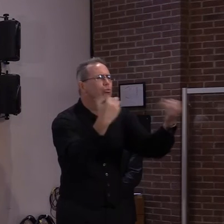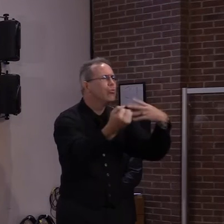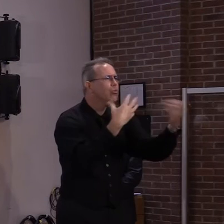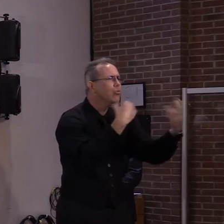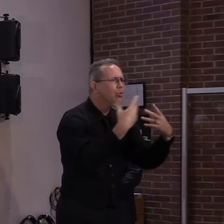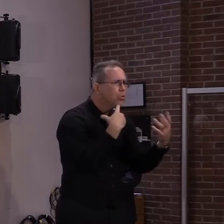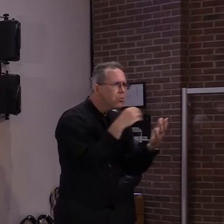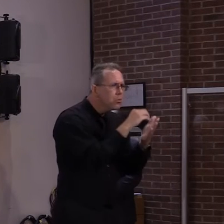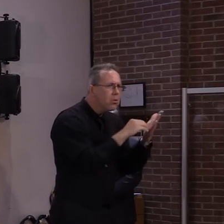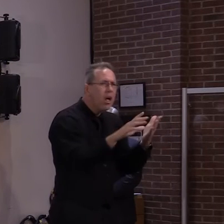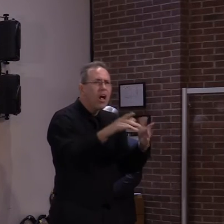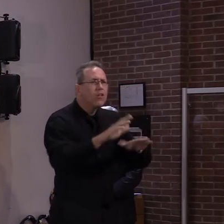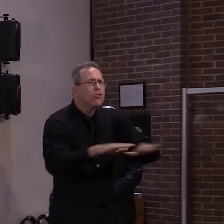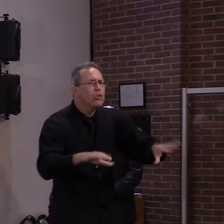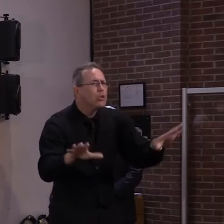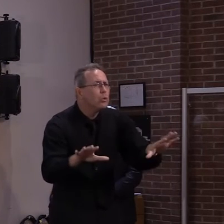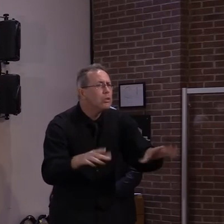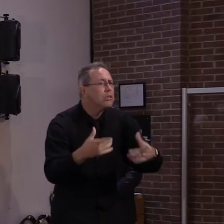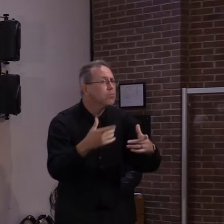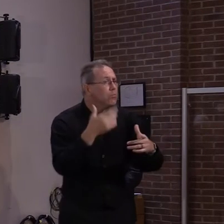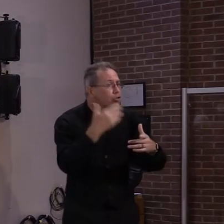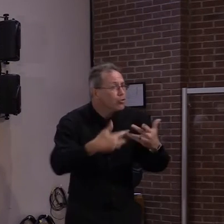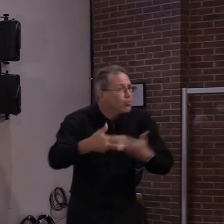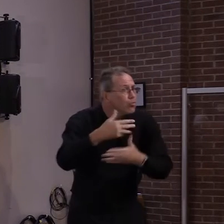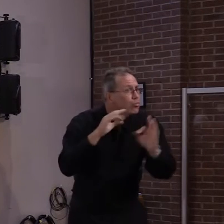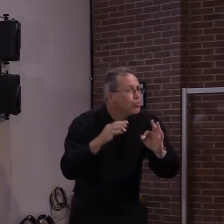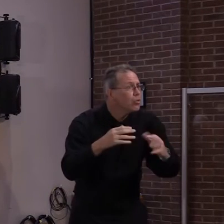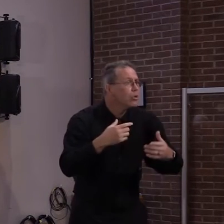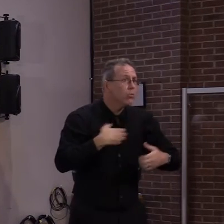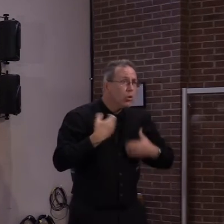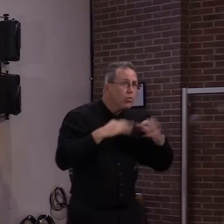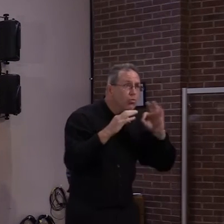academic areas. Wonderful, thank you.